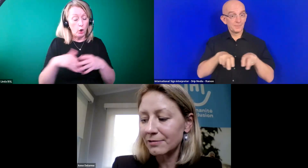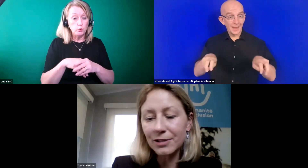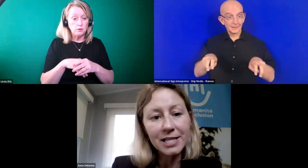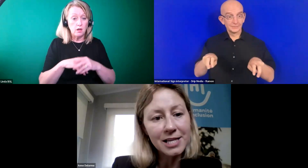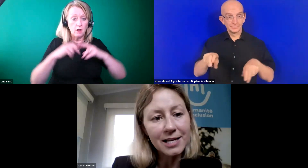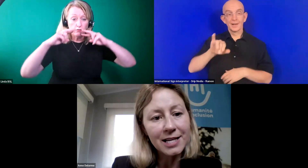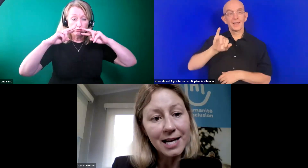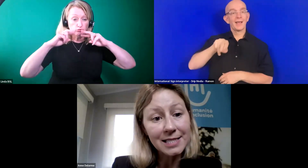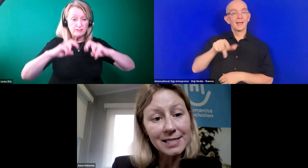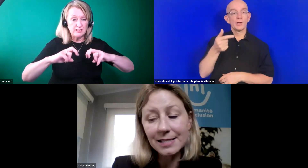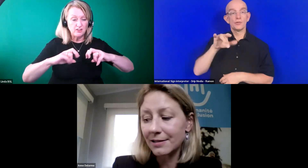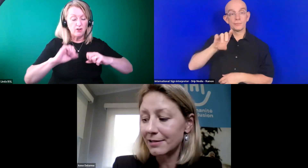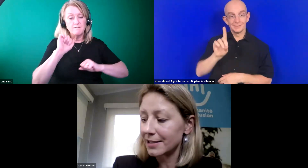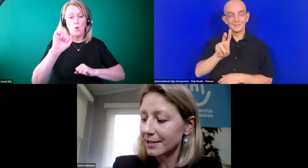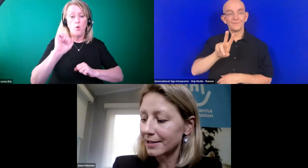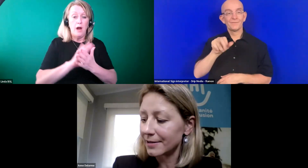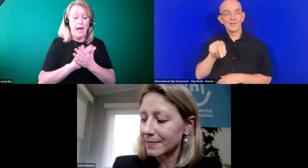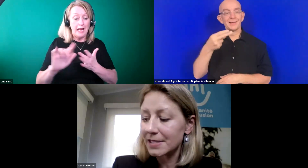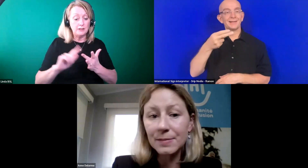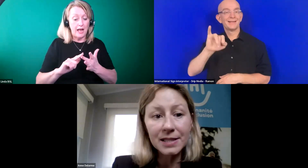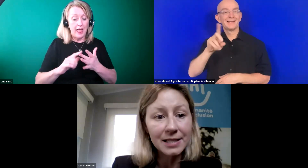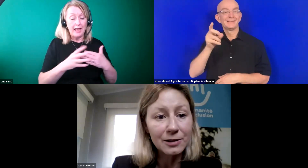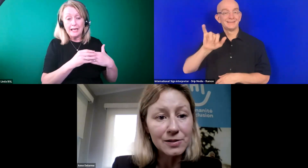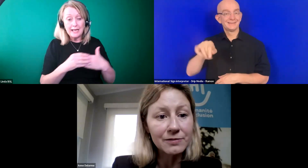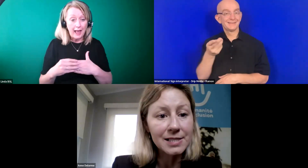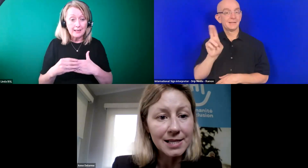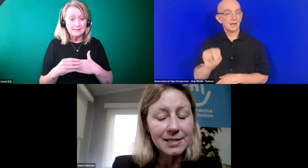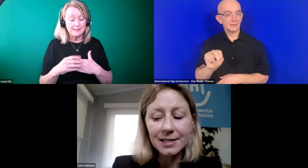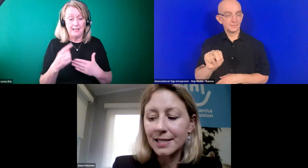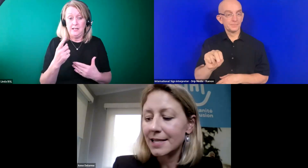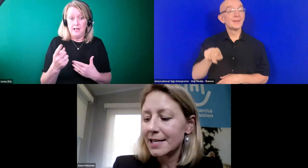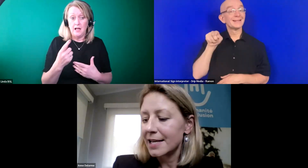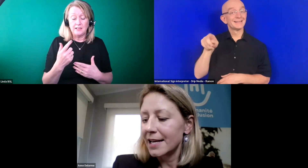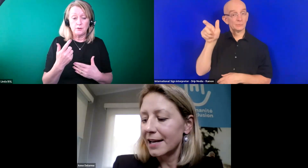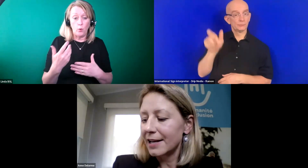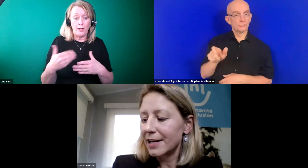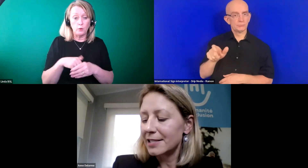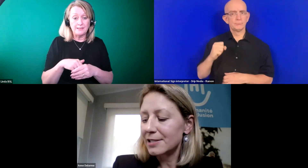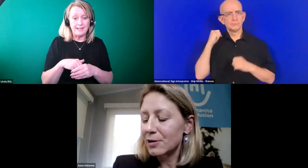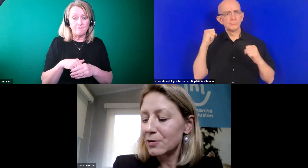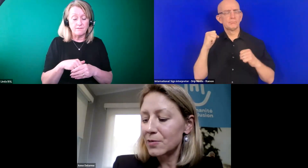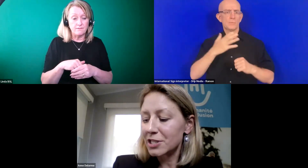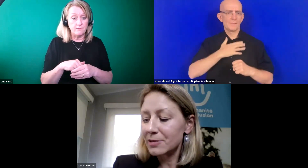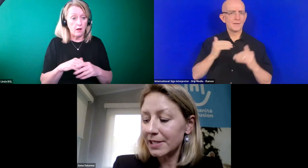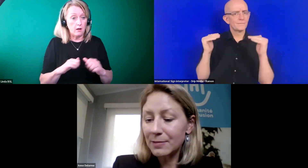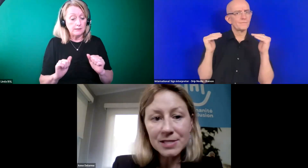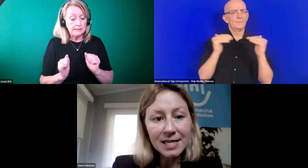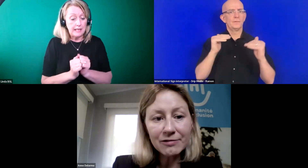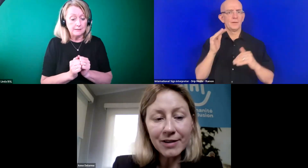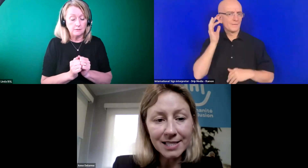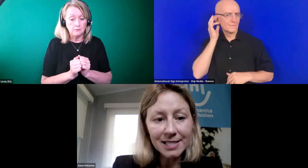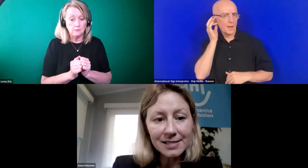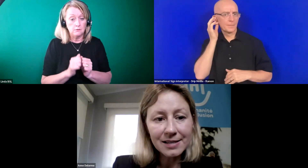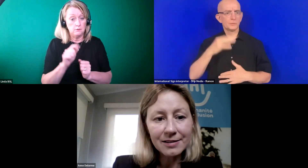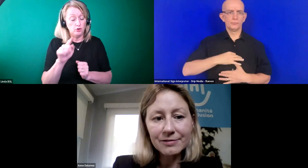a consultant for HI a guidance on disability inclusive consent. And so she will now present